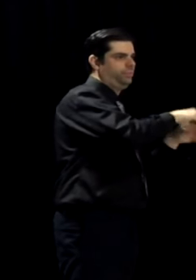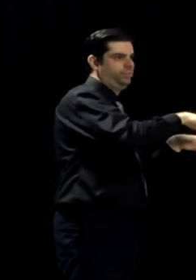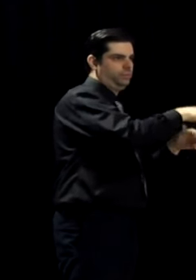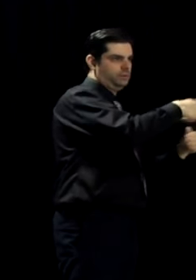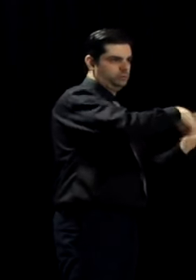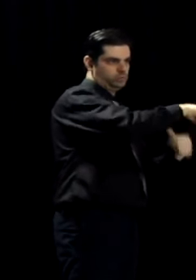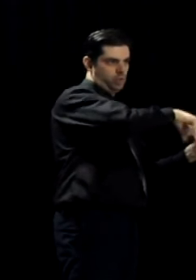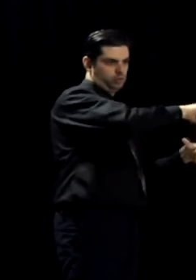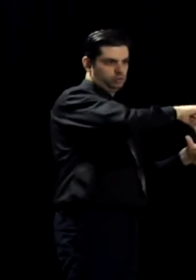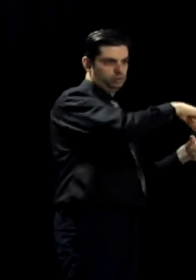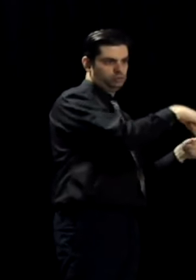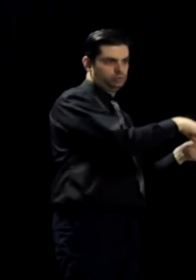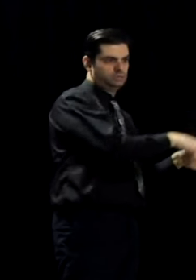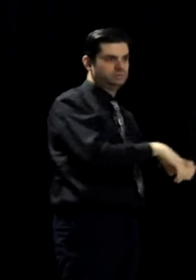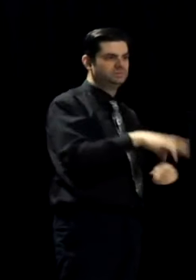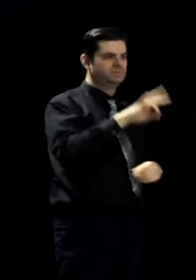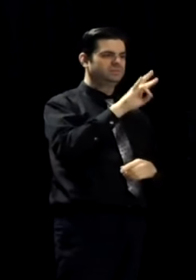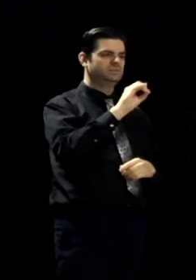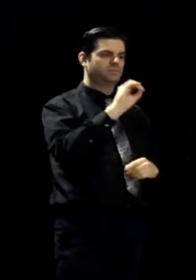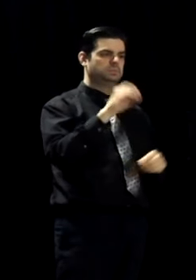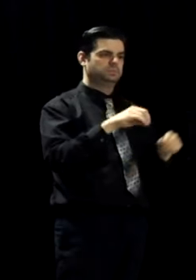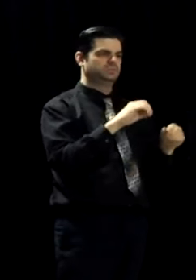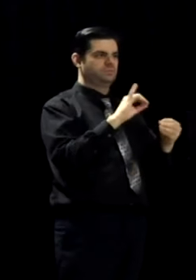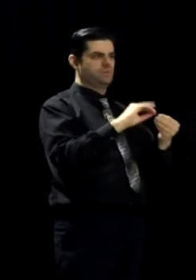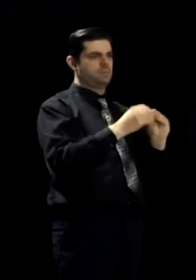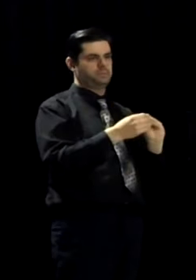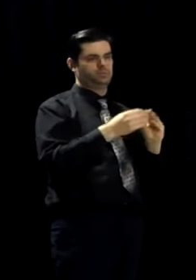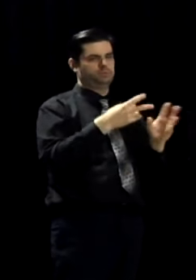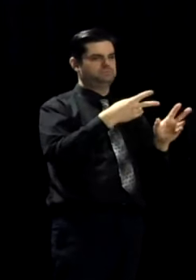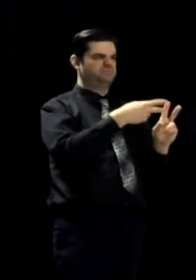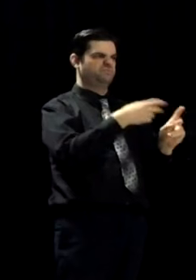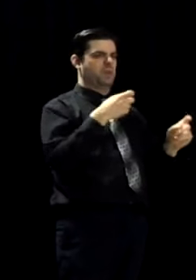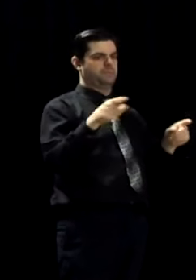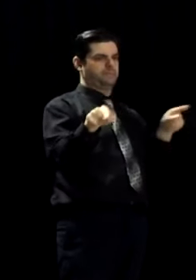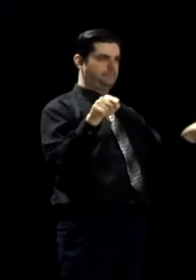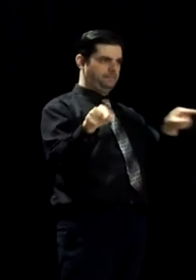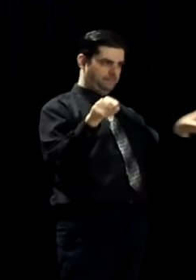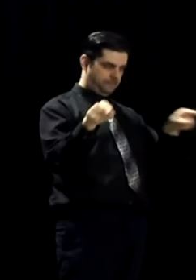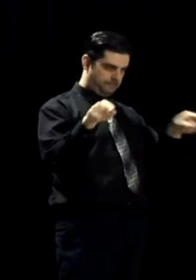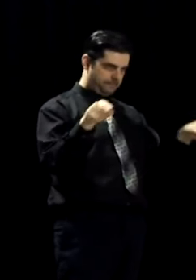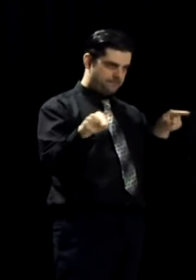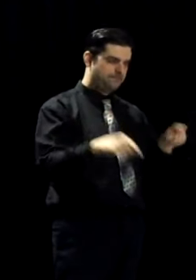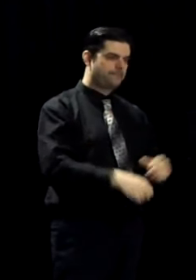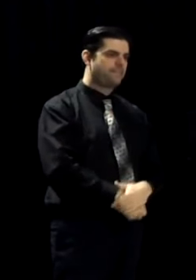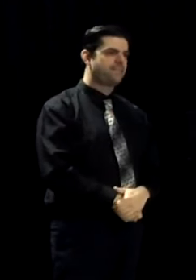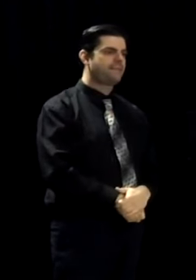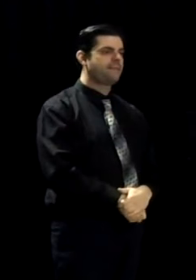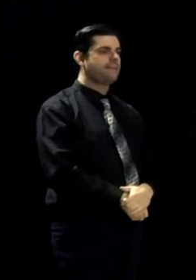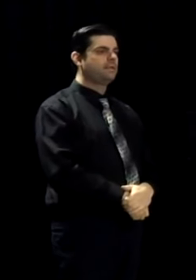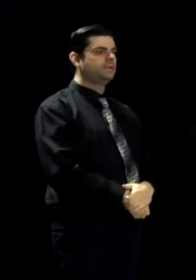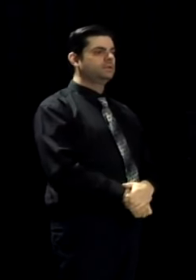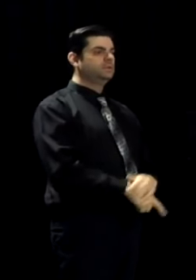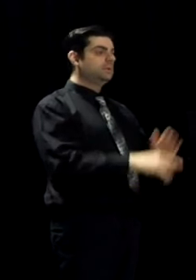household contacts that we are now seeing kind of an uptick because folks who are